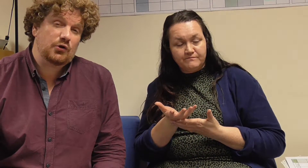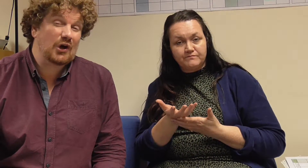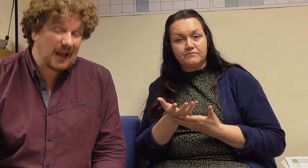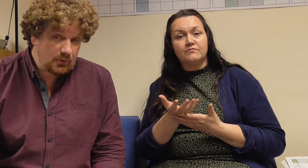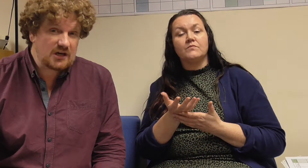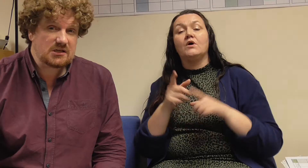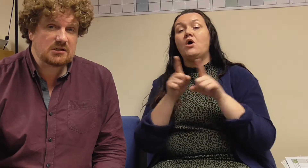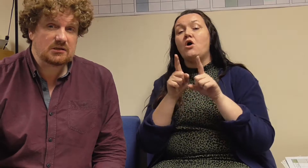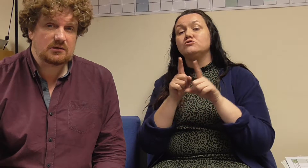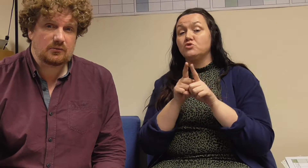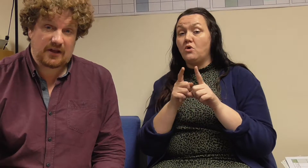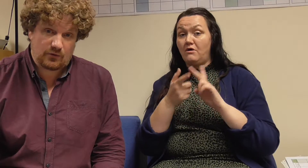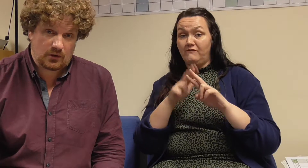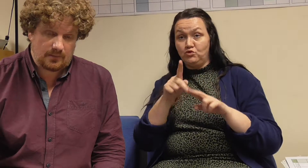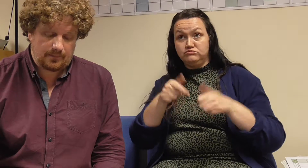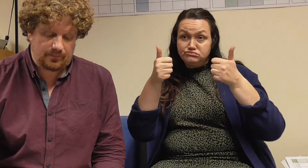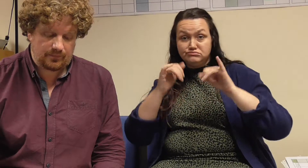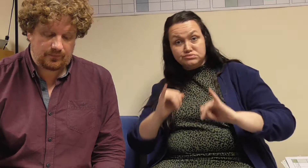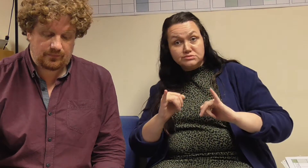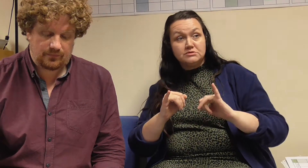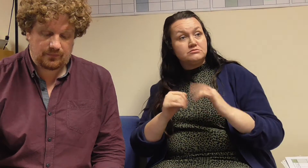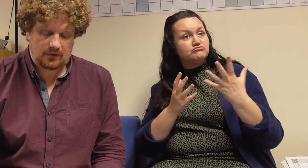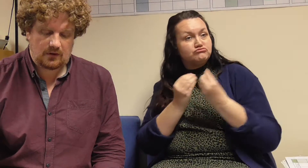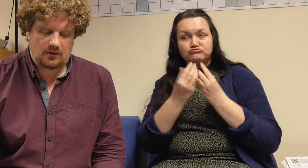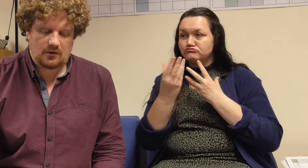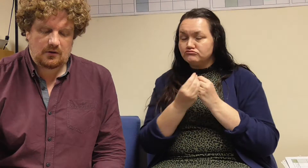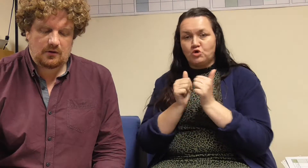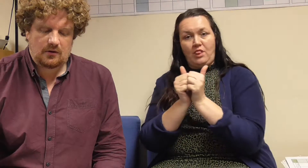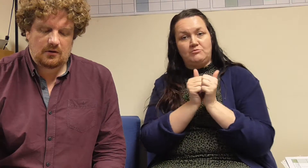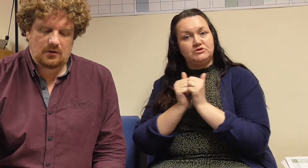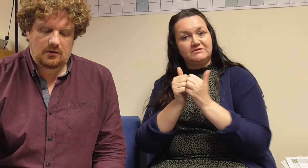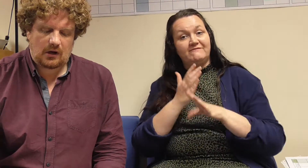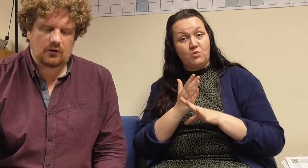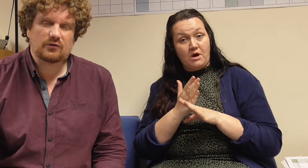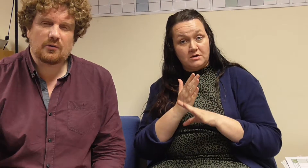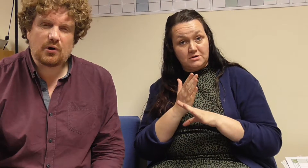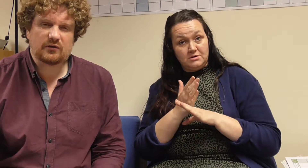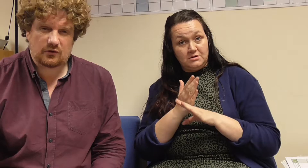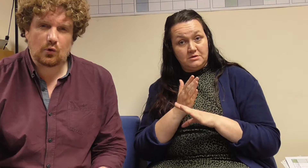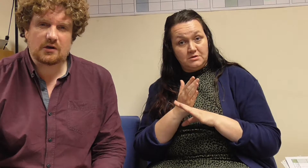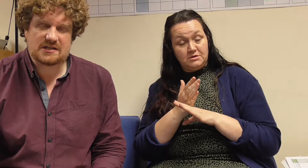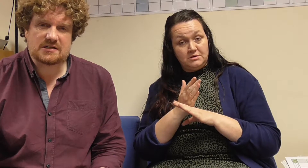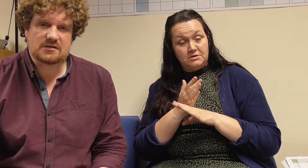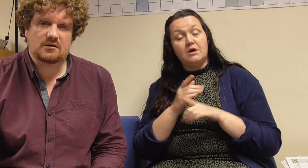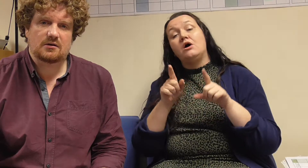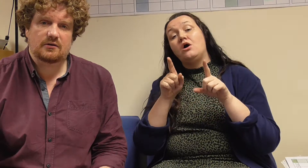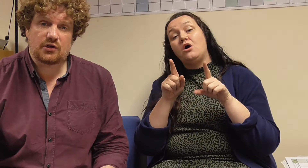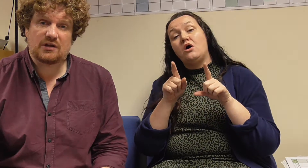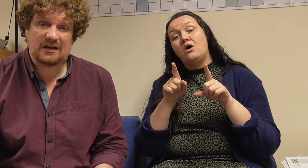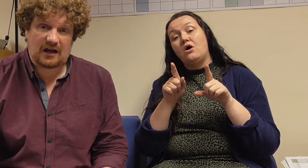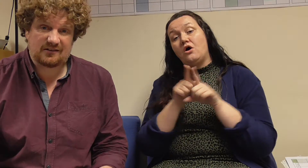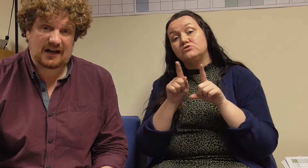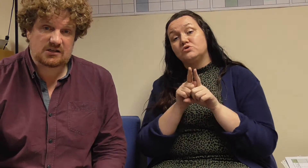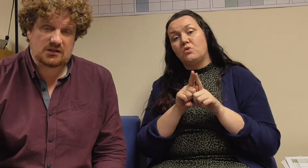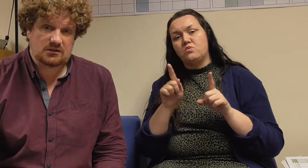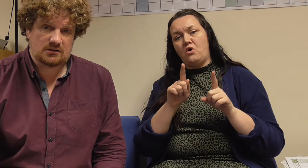how well you collaborated with everyone, and also the personal qualities that you